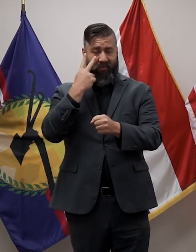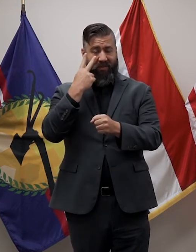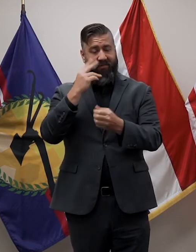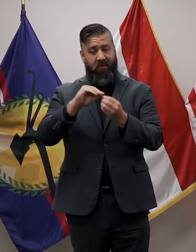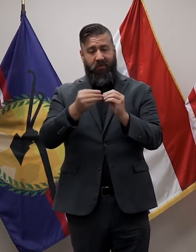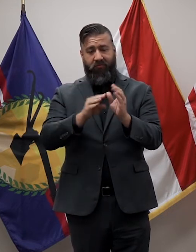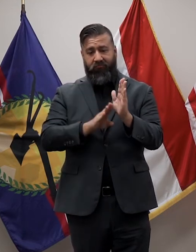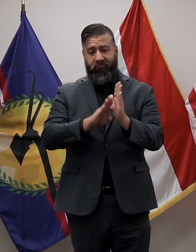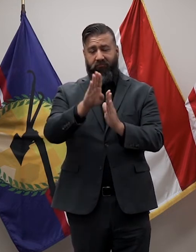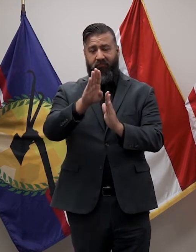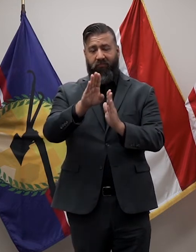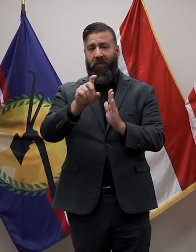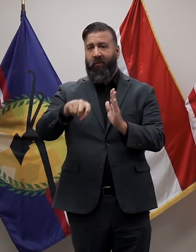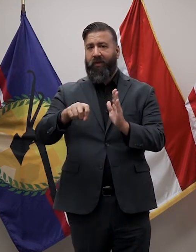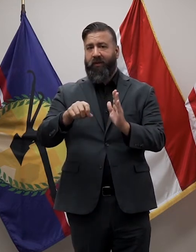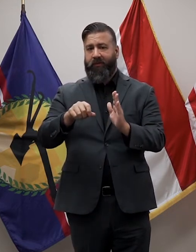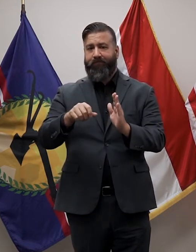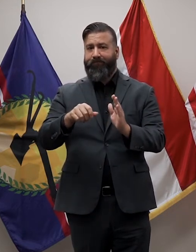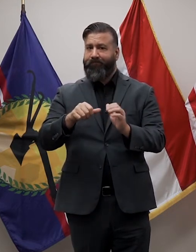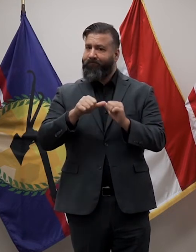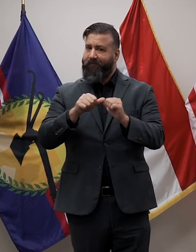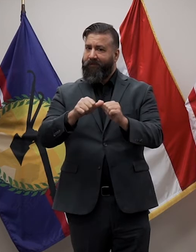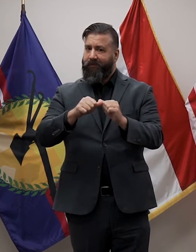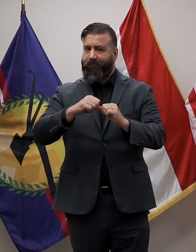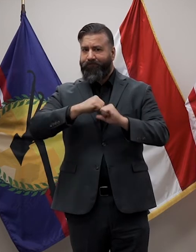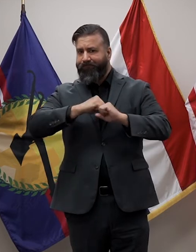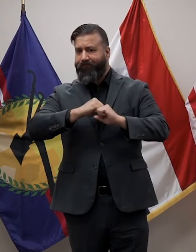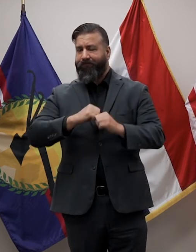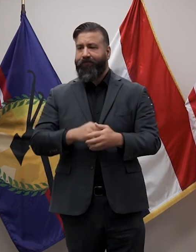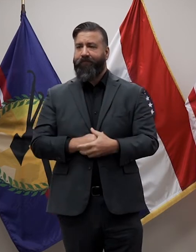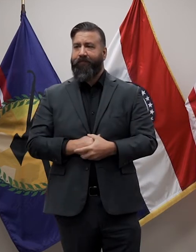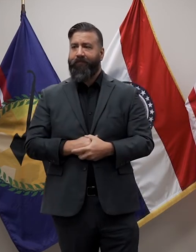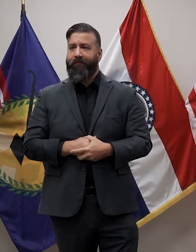up, and we need to keep up our guard.